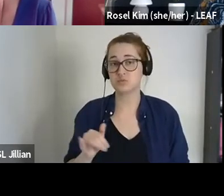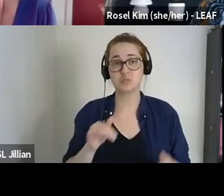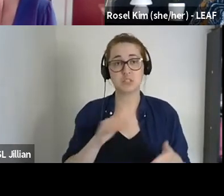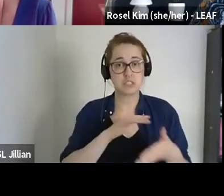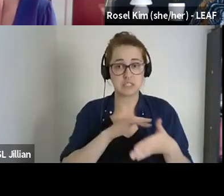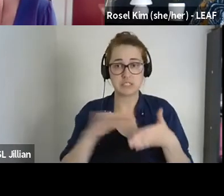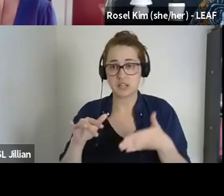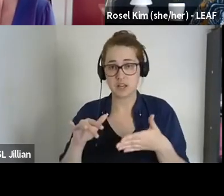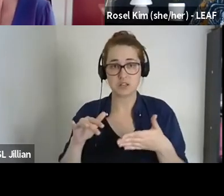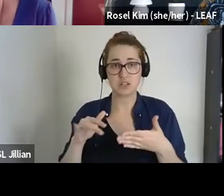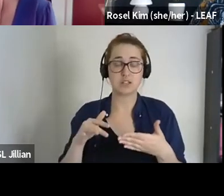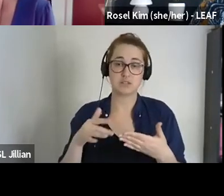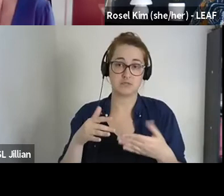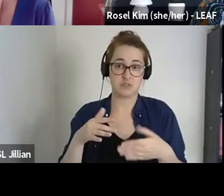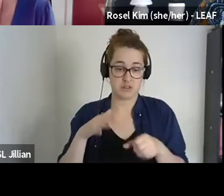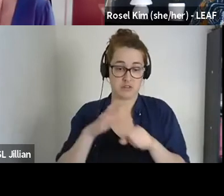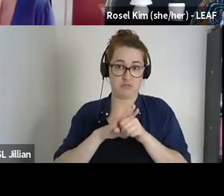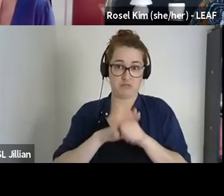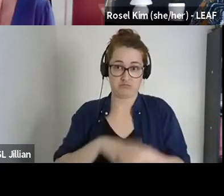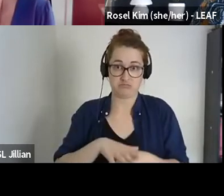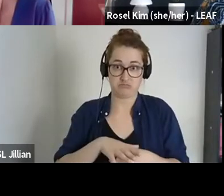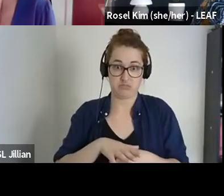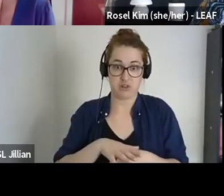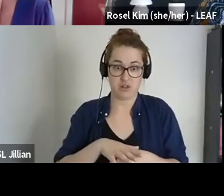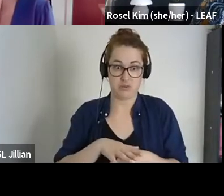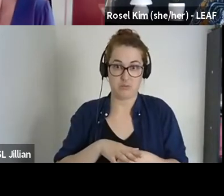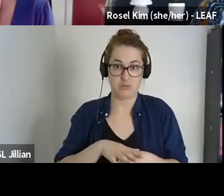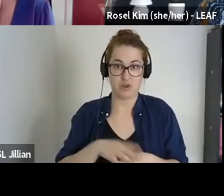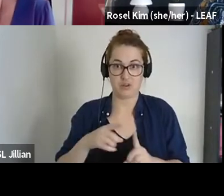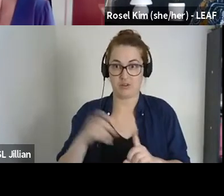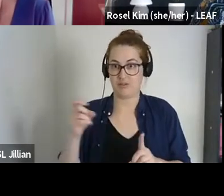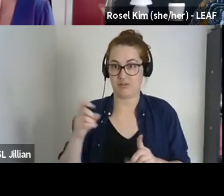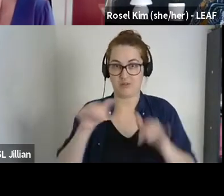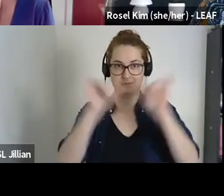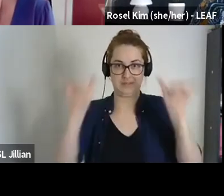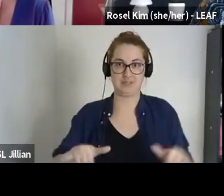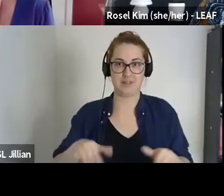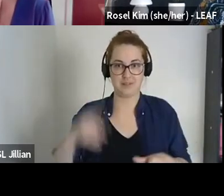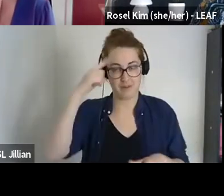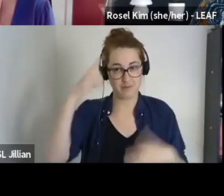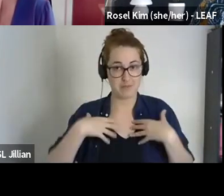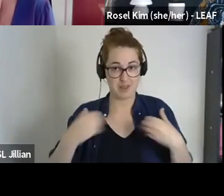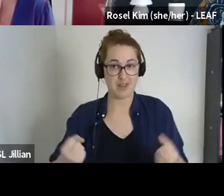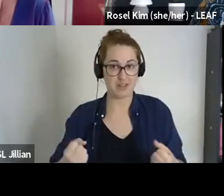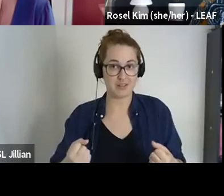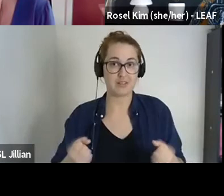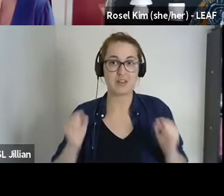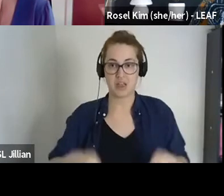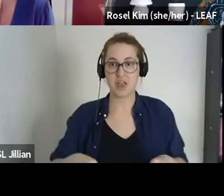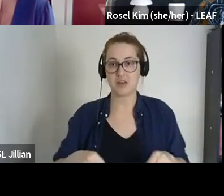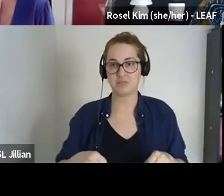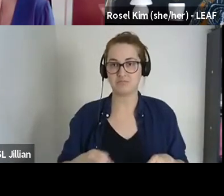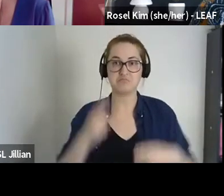the oppression perpetuated by the mental health system as mad studies. And